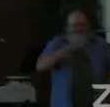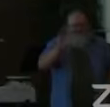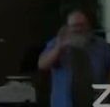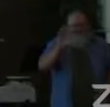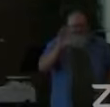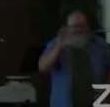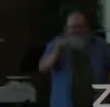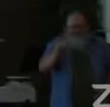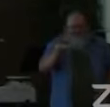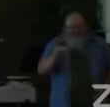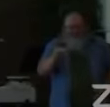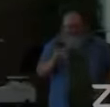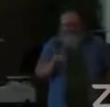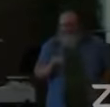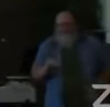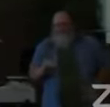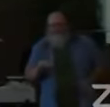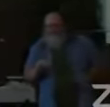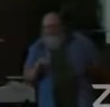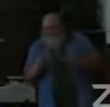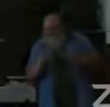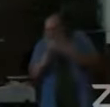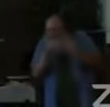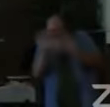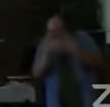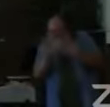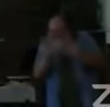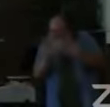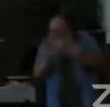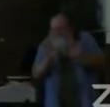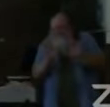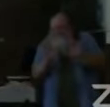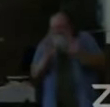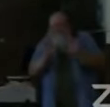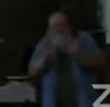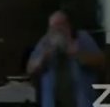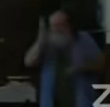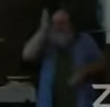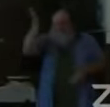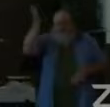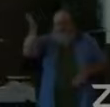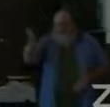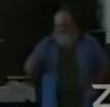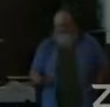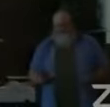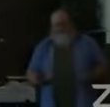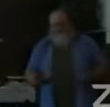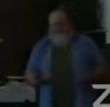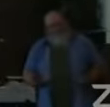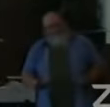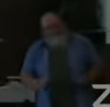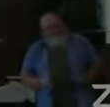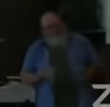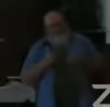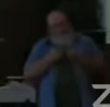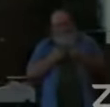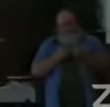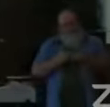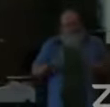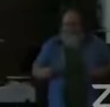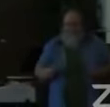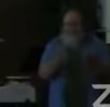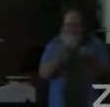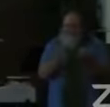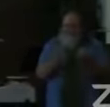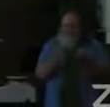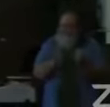Peace with God is a spiritual state where God is pleased with you and you have no fear of judgment from him. Many years ago, I got an